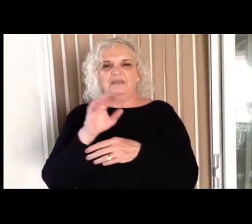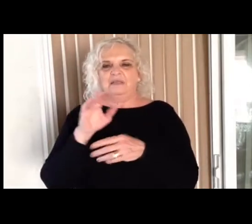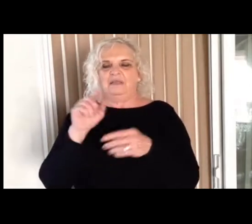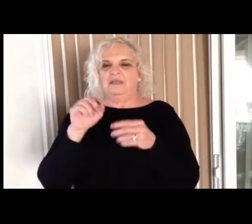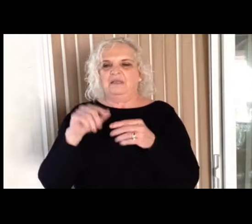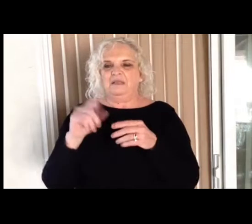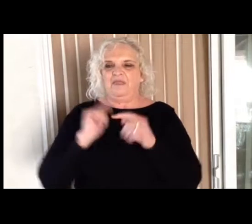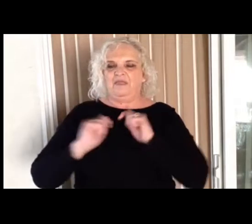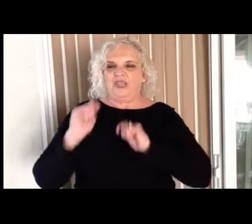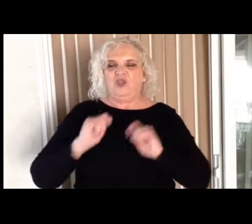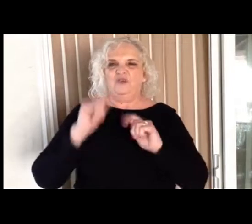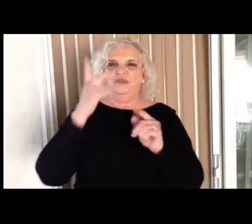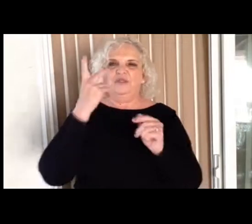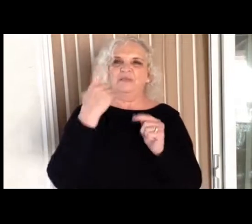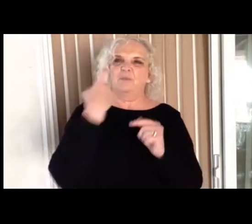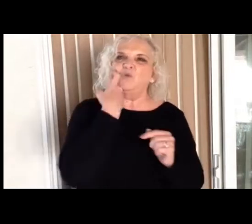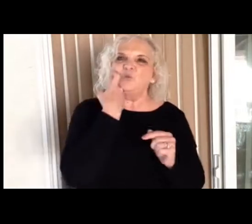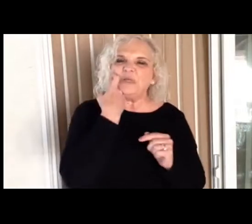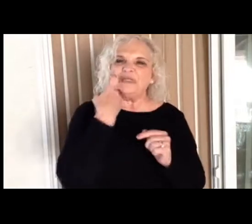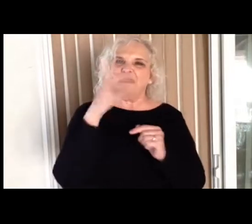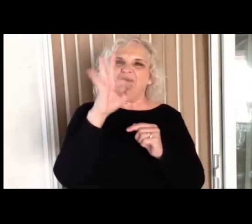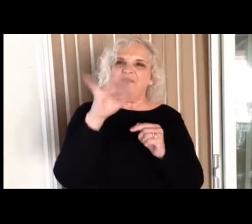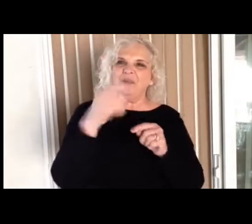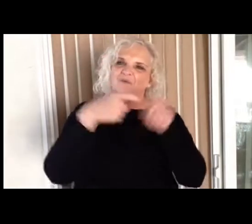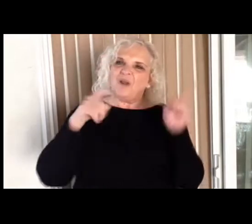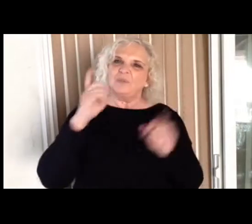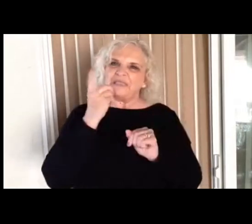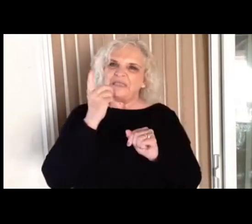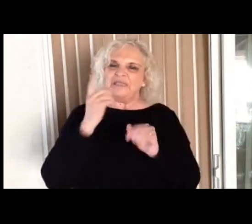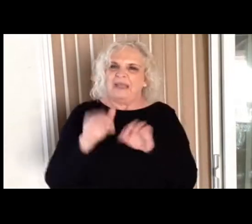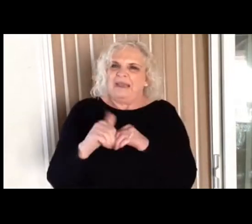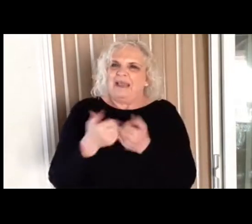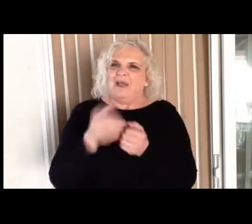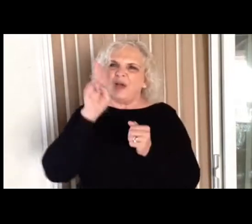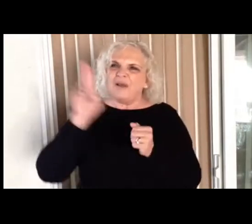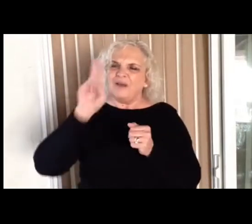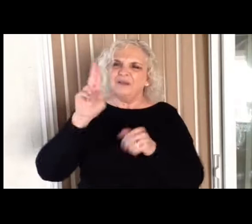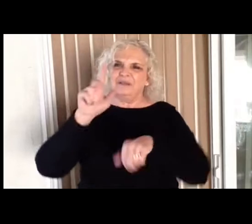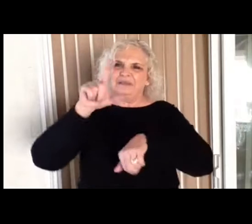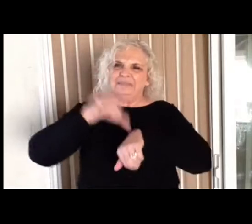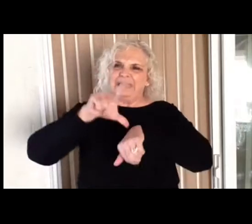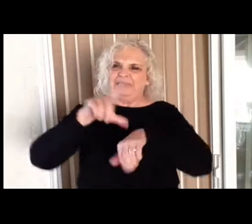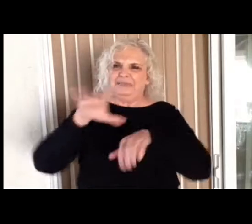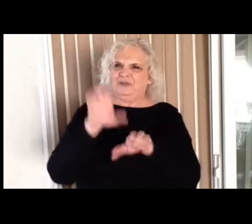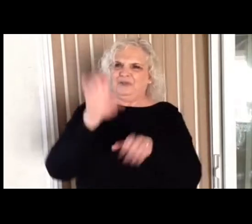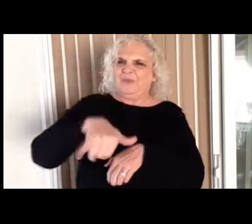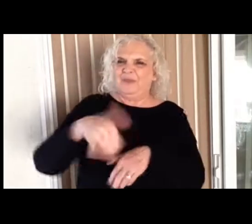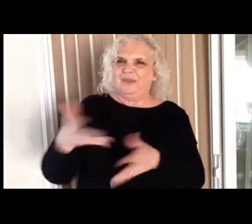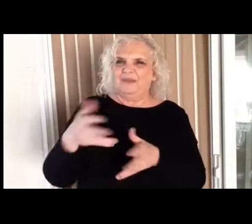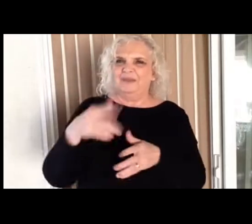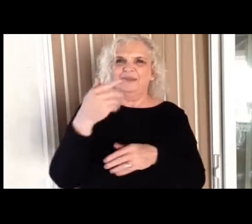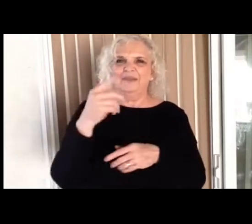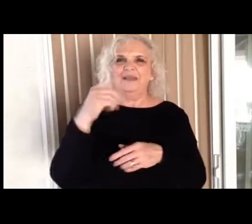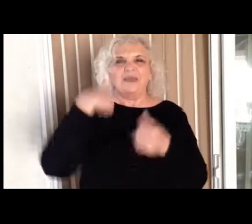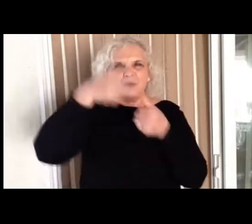most recent Disney films. And it seems like Uncle Danny did this 3 or 4 times, and it was just me